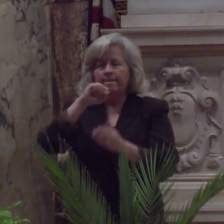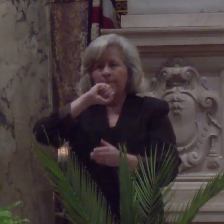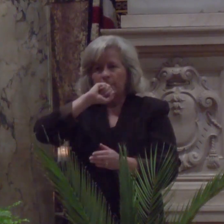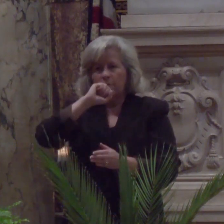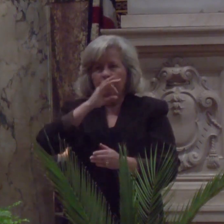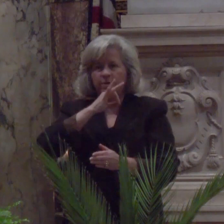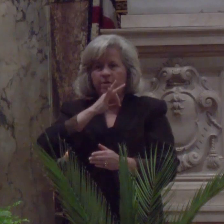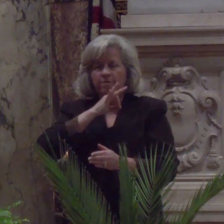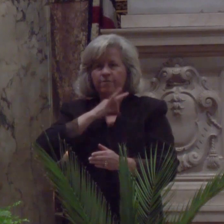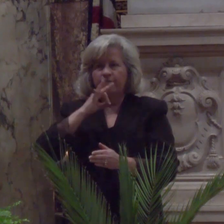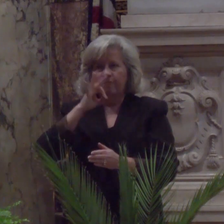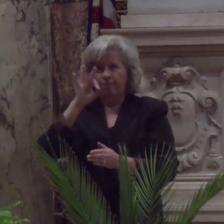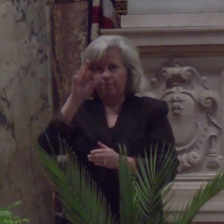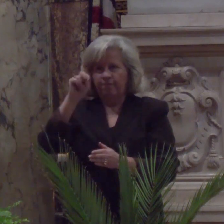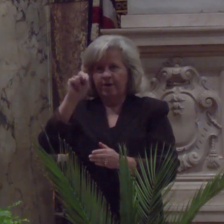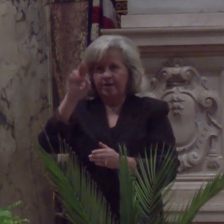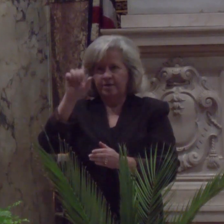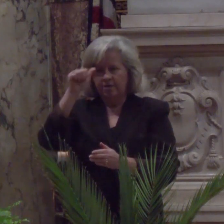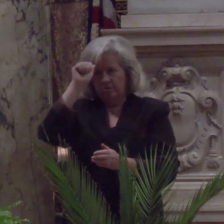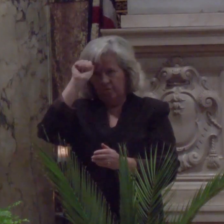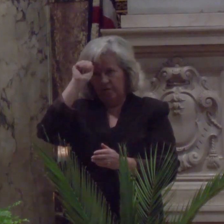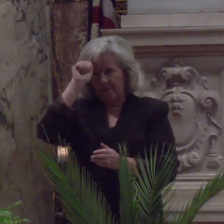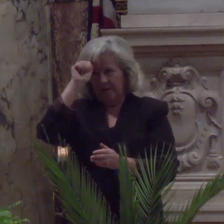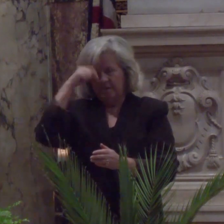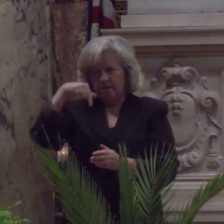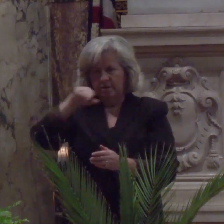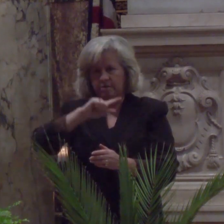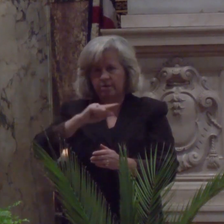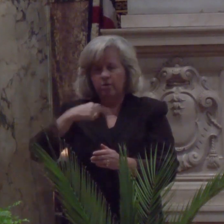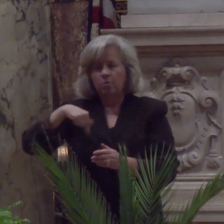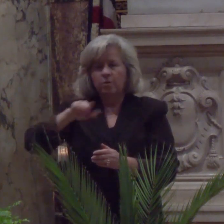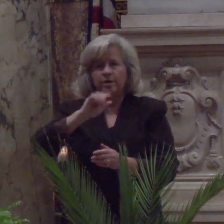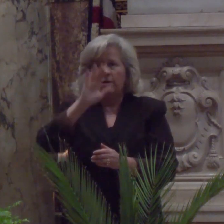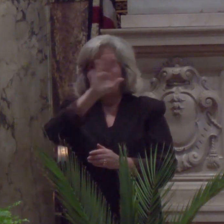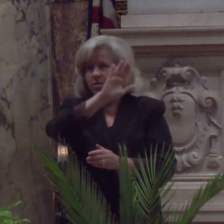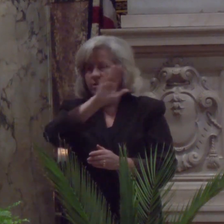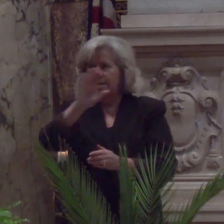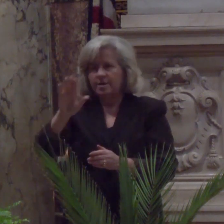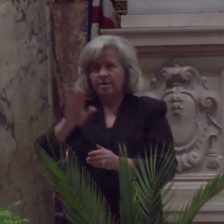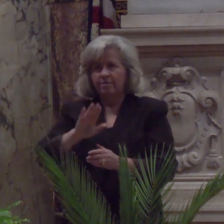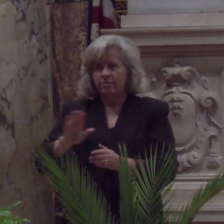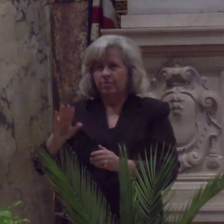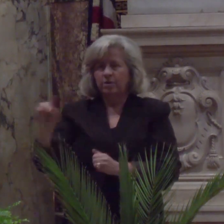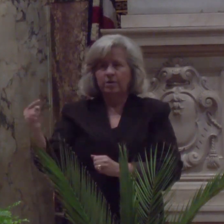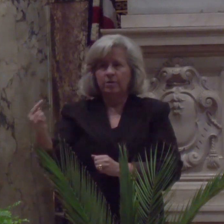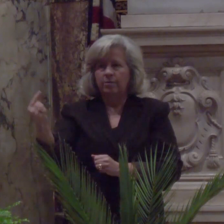of, especially to remind us today that we are never, ever